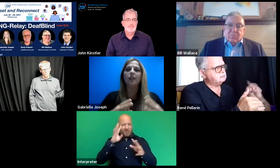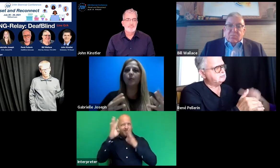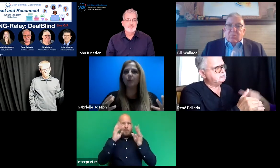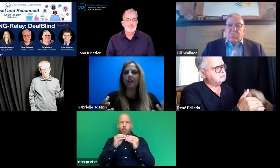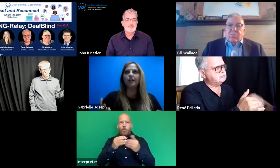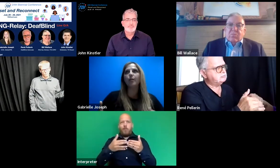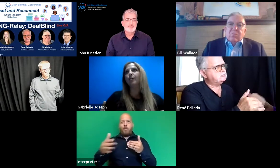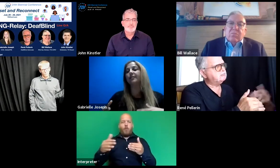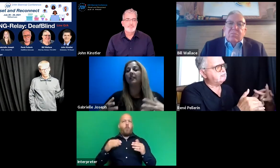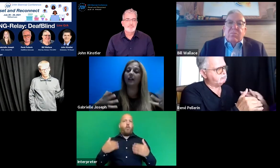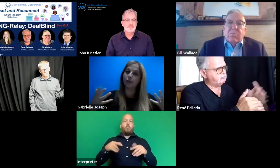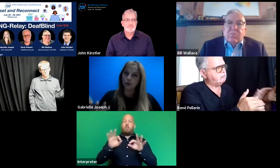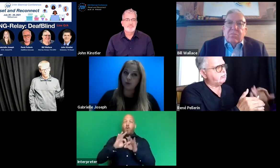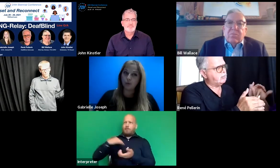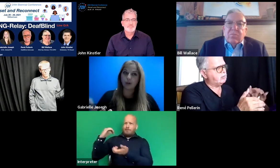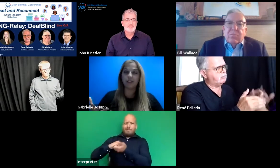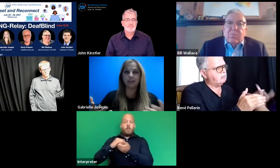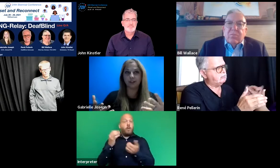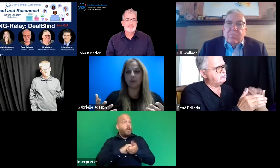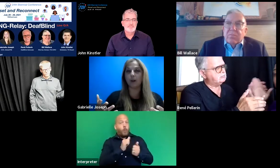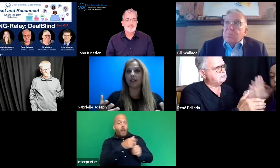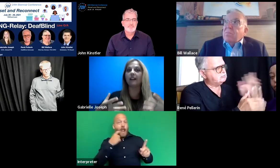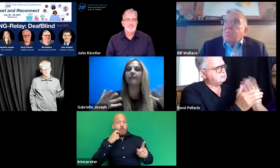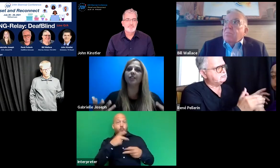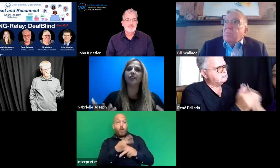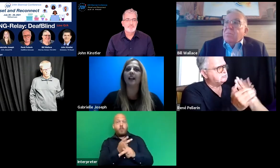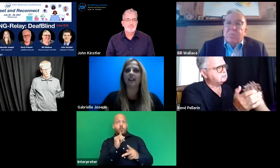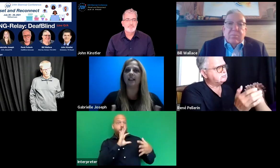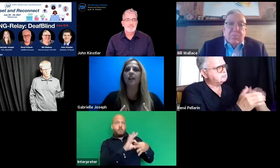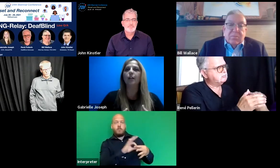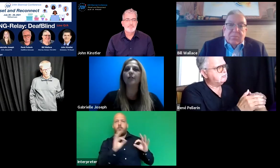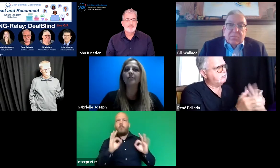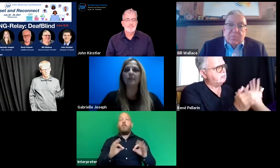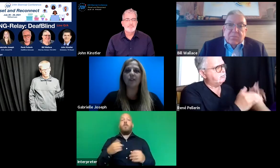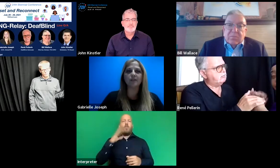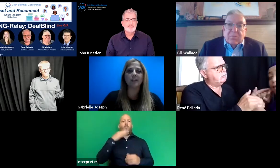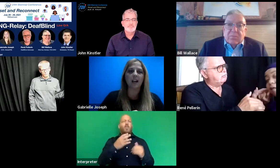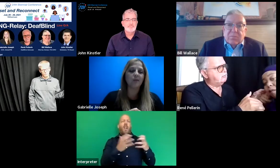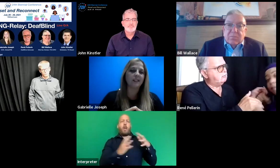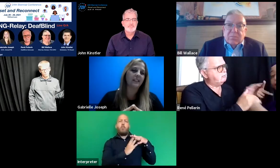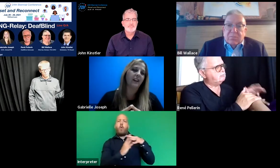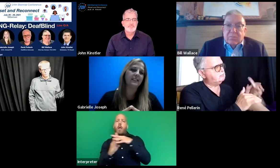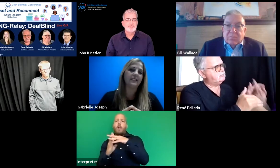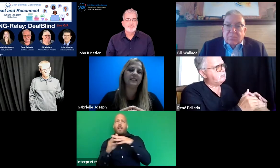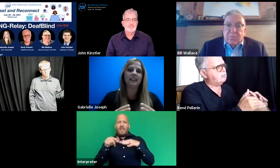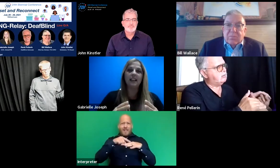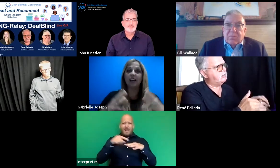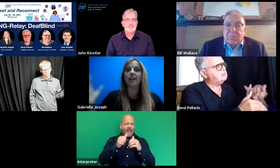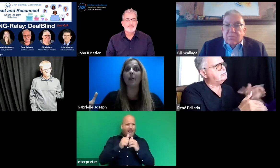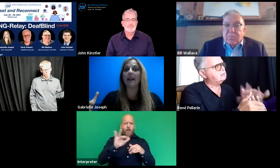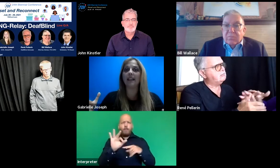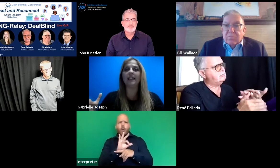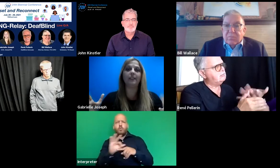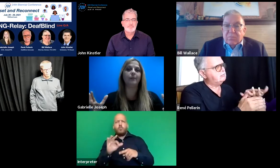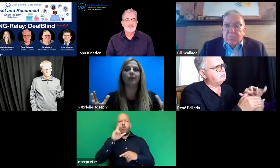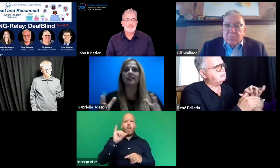well, which we know there's a lot of new Braille readers on the market and functionality through some of those iOS devices that are